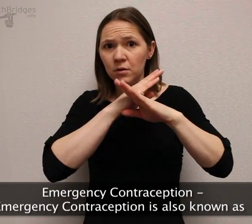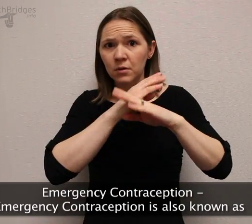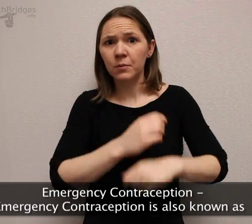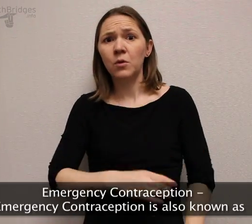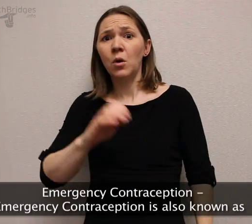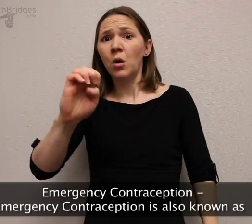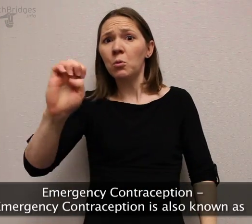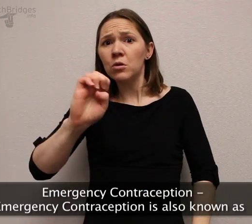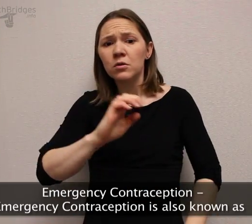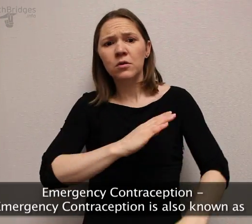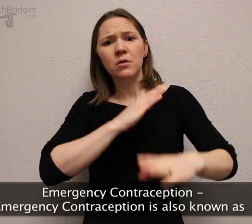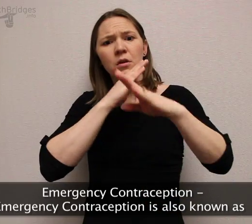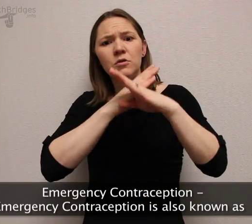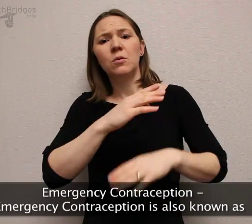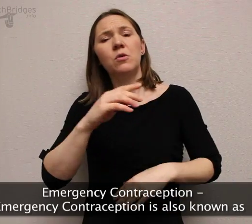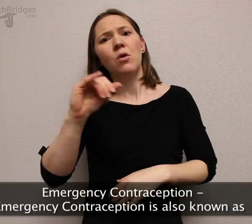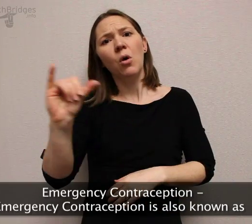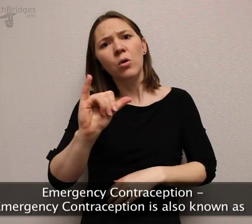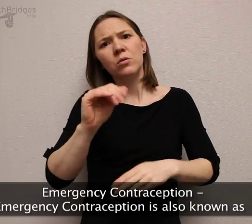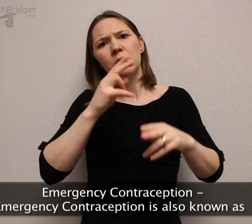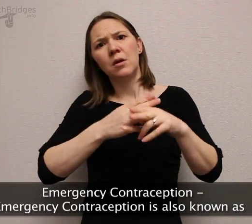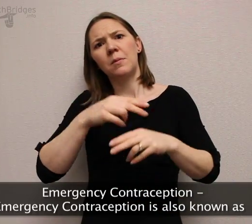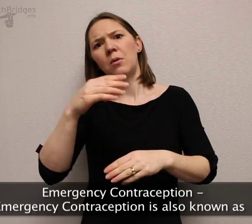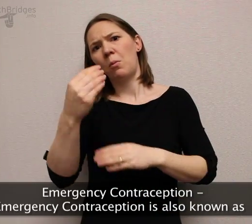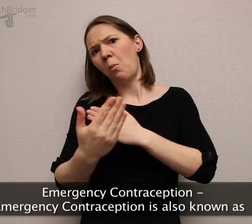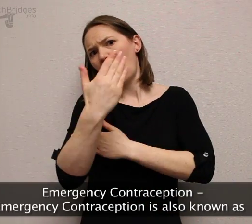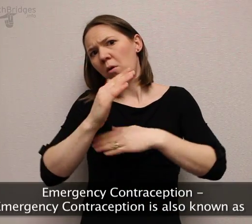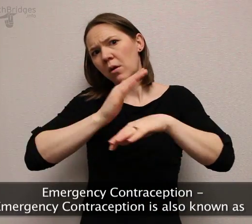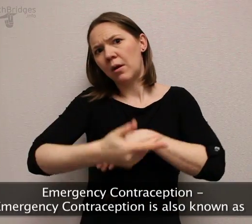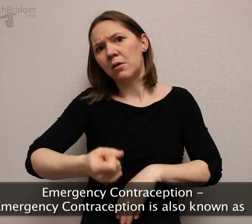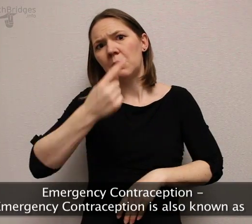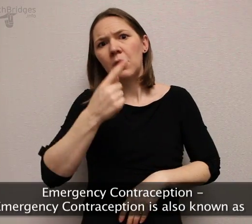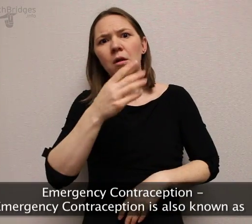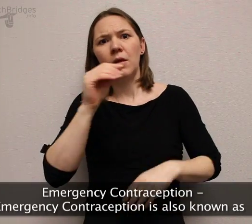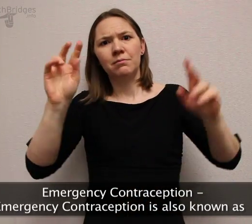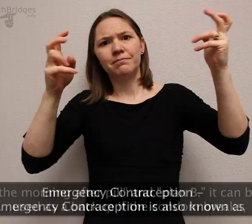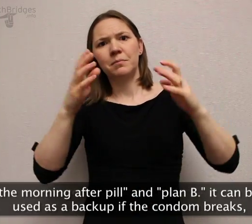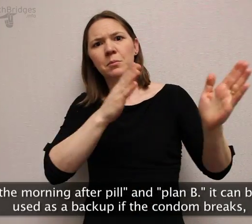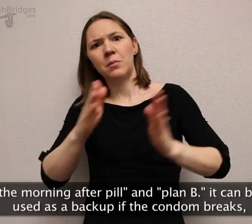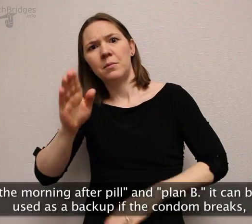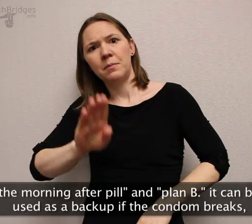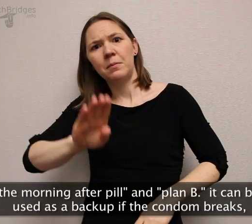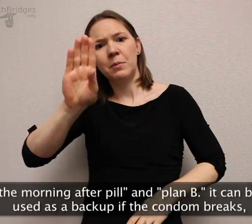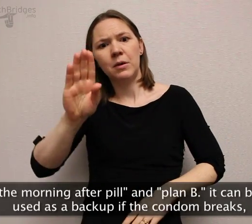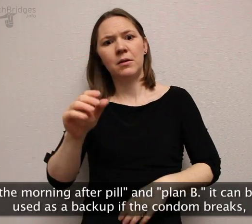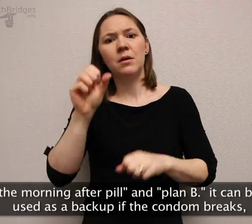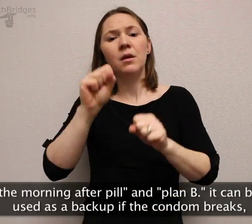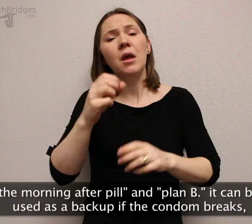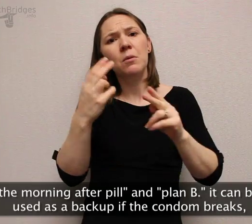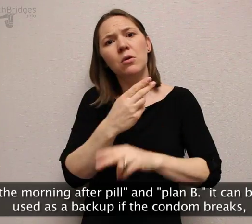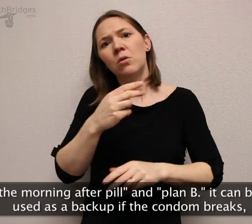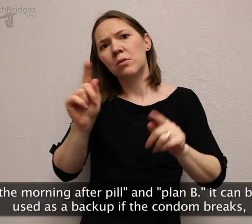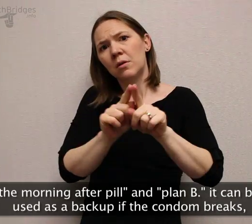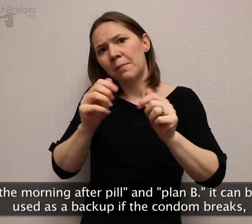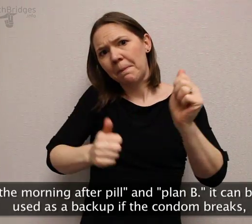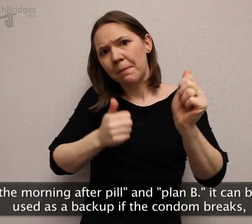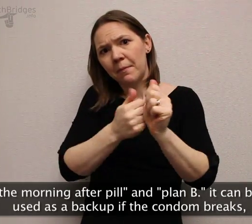Emergency contraception. Emergency contraception is also known as the morning after pill and Plan B, and it can be used